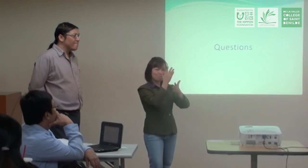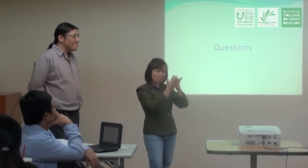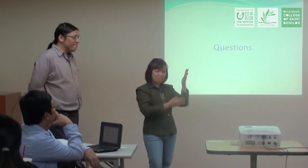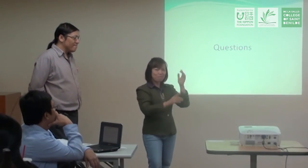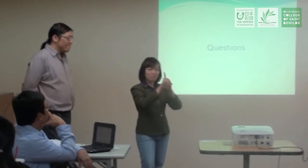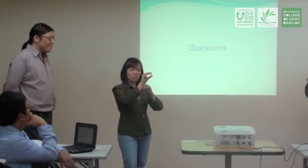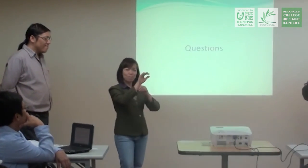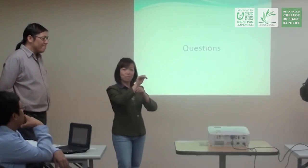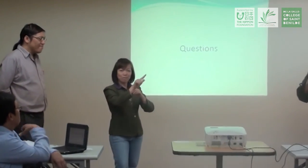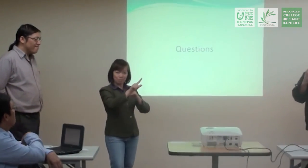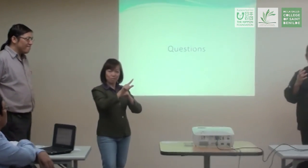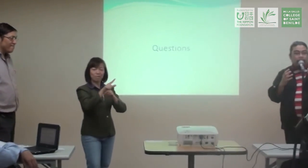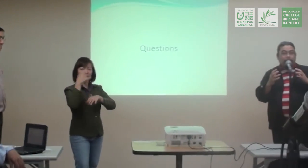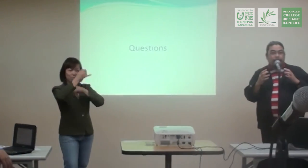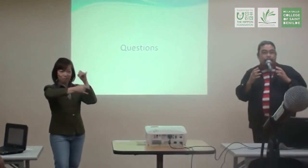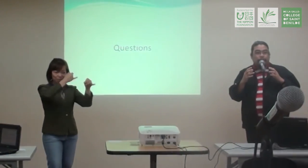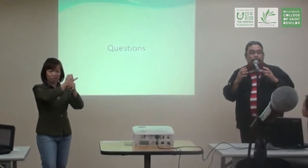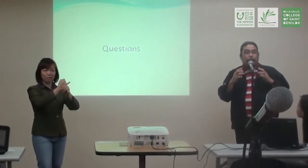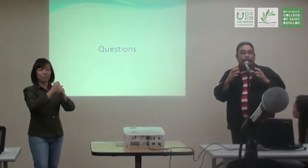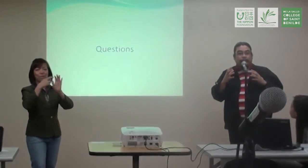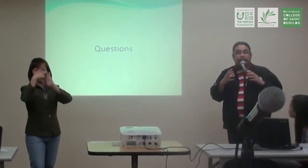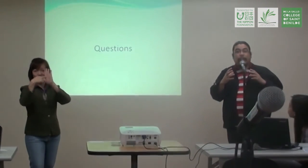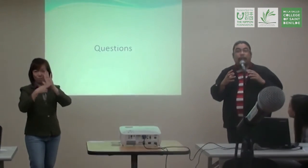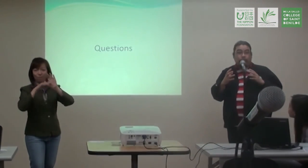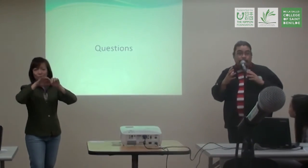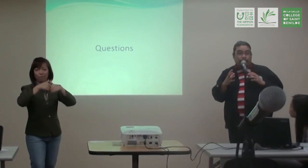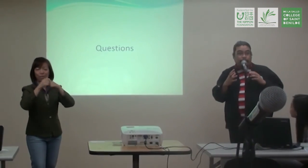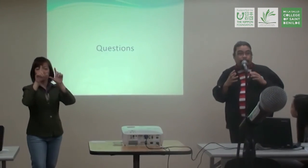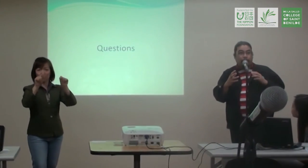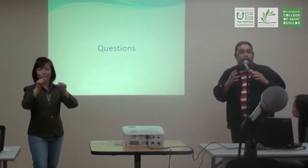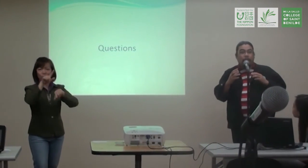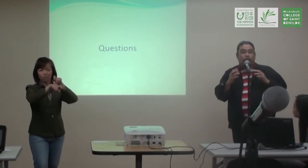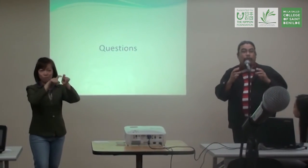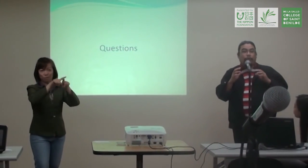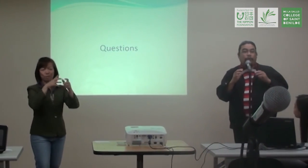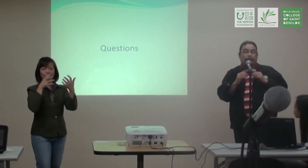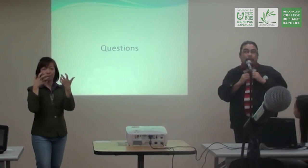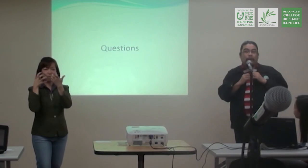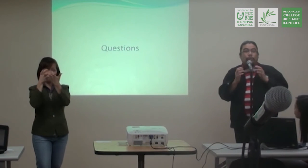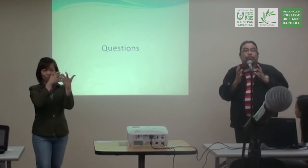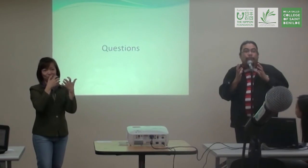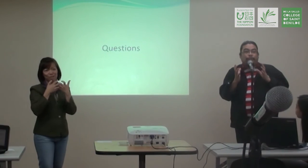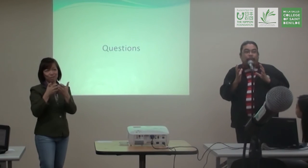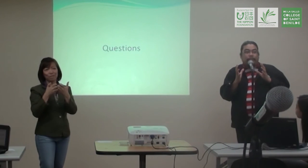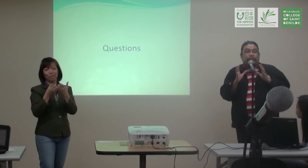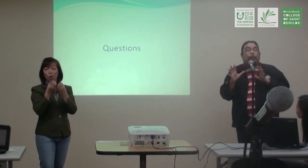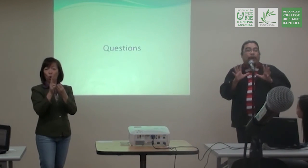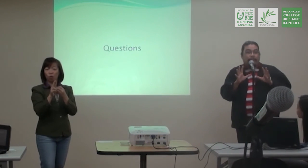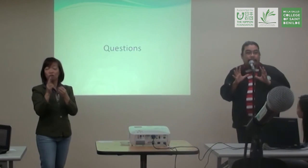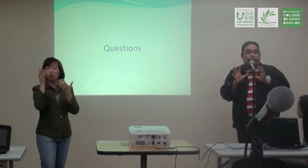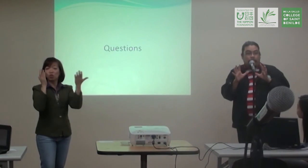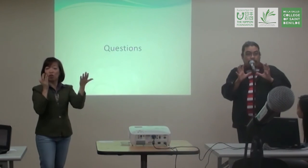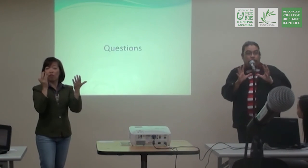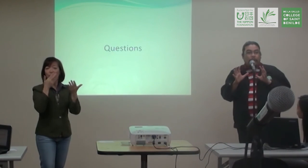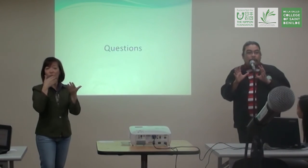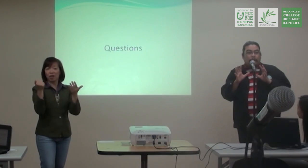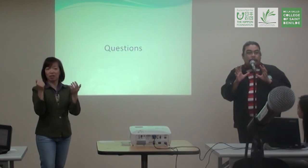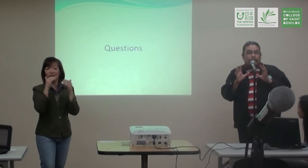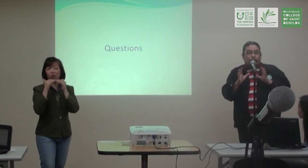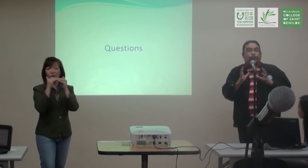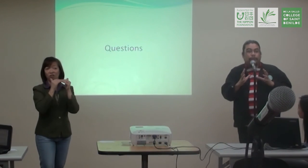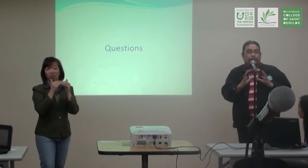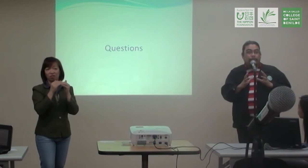some local and mostly international policies on doing best accommodation, or how to serve best equality